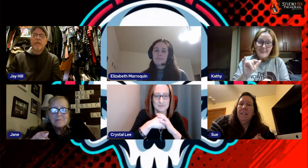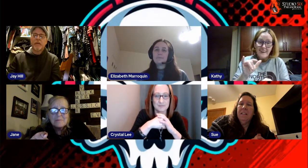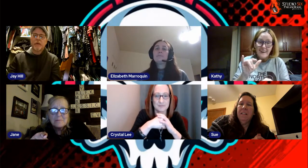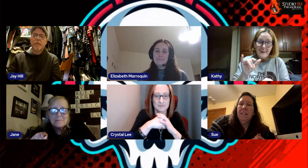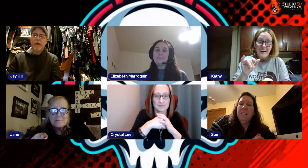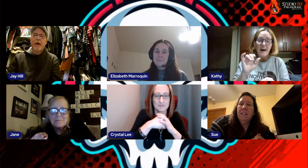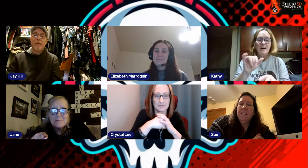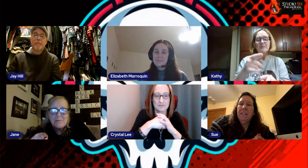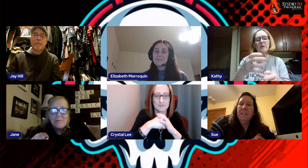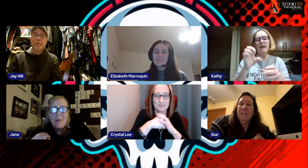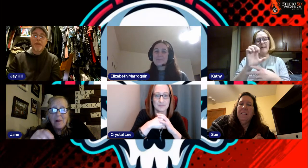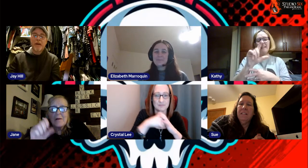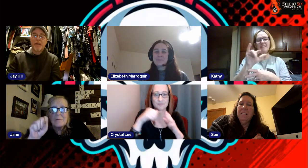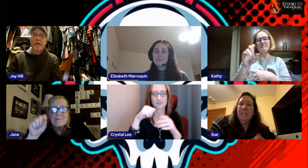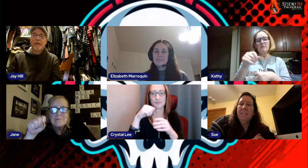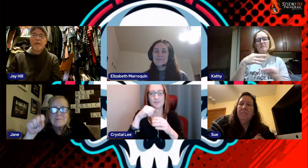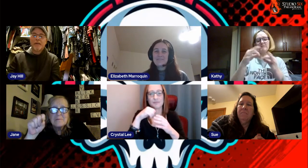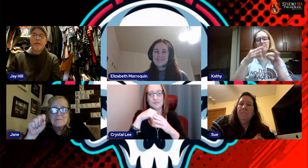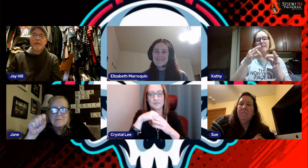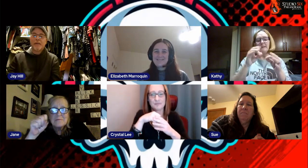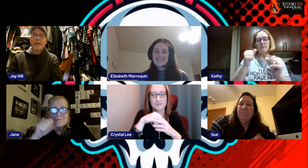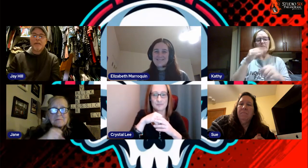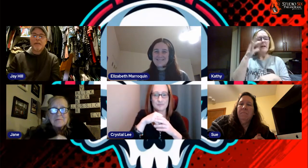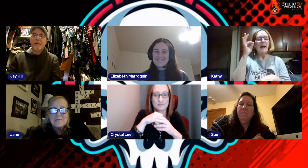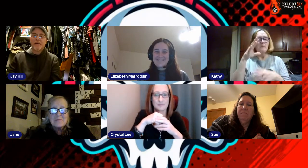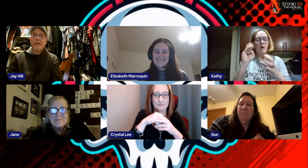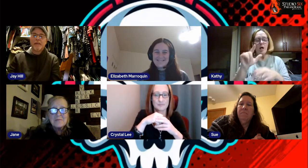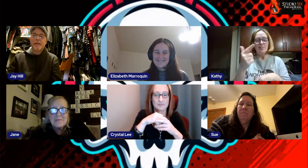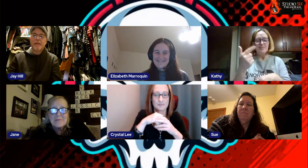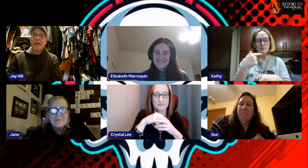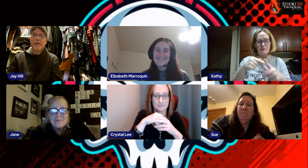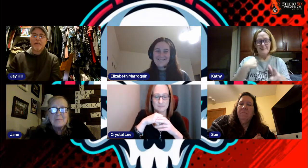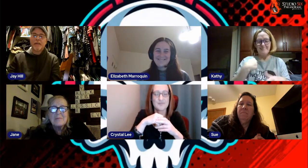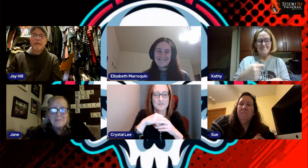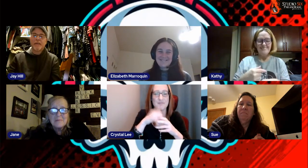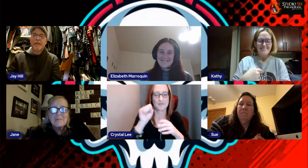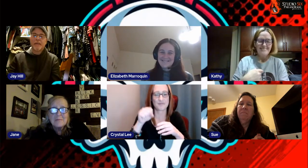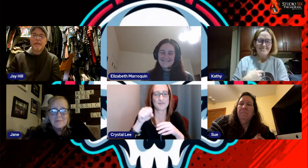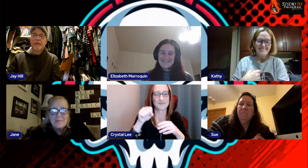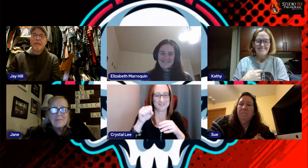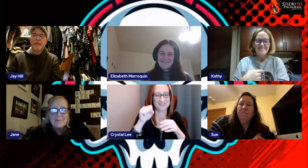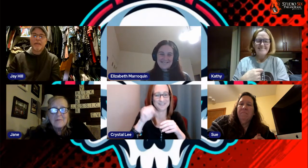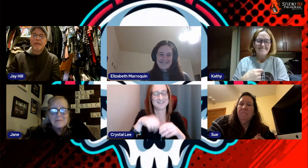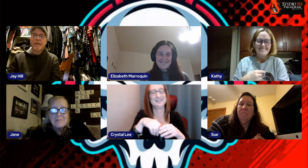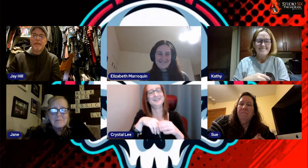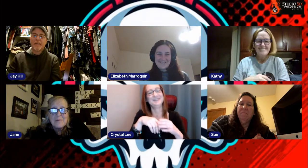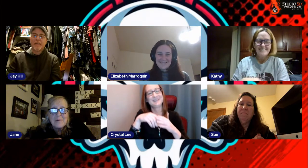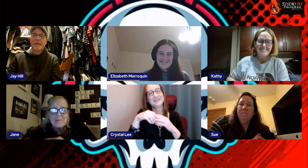Mm-hmm. Yeah. Elizabeth is telling about the cat ball to me.